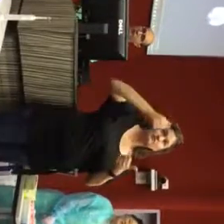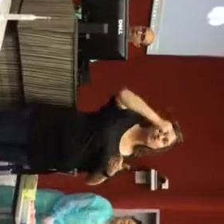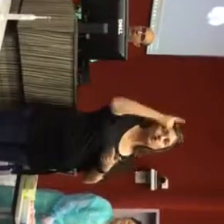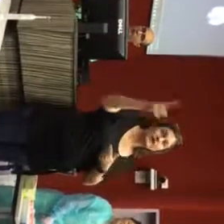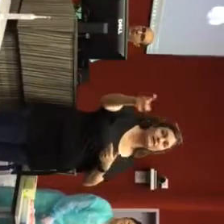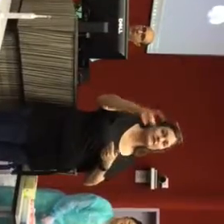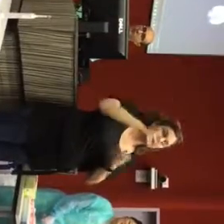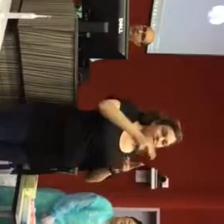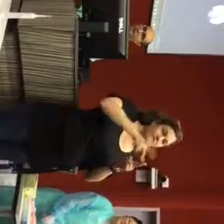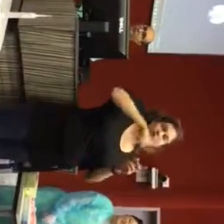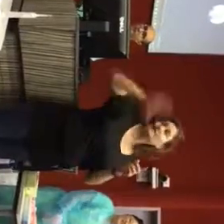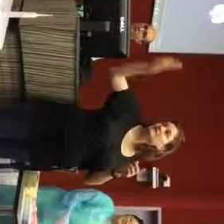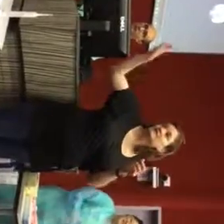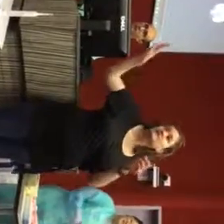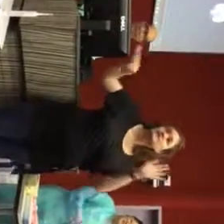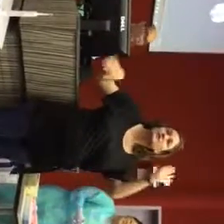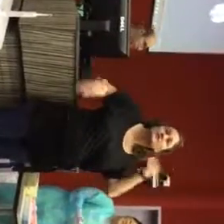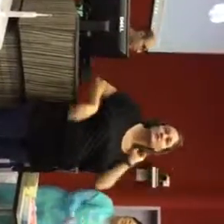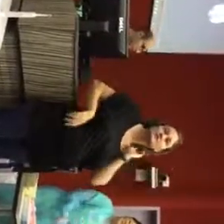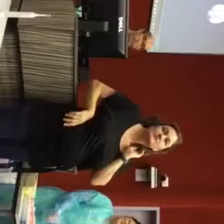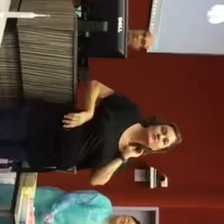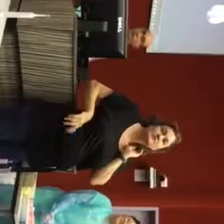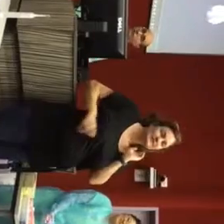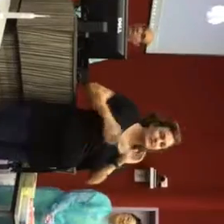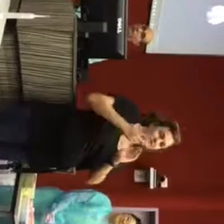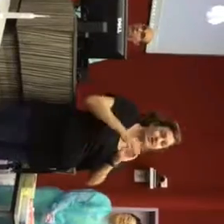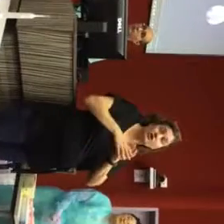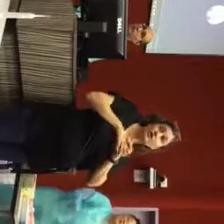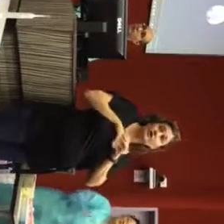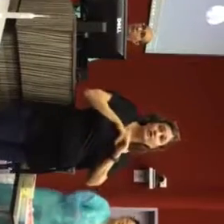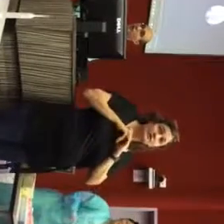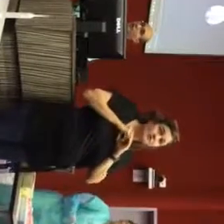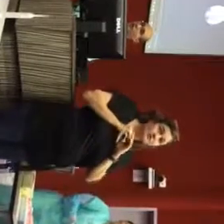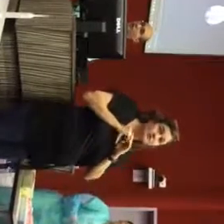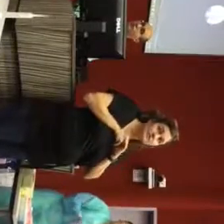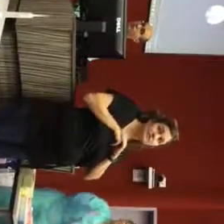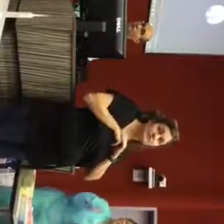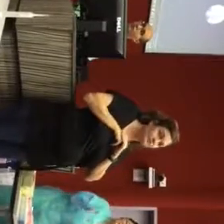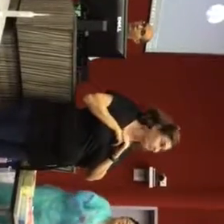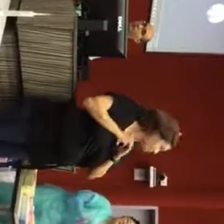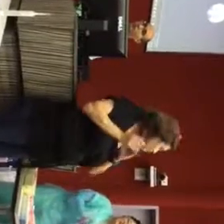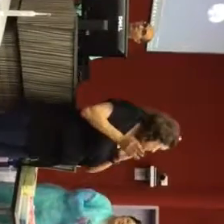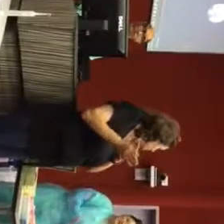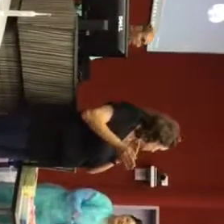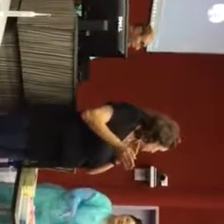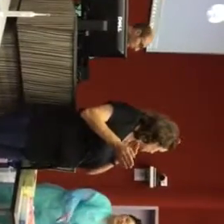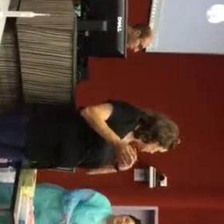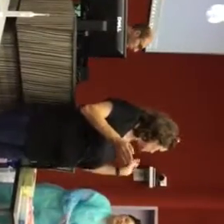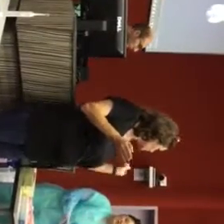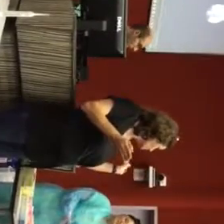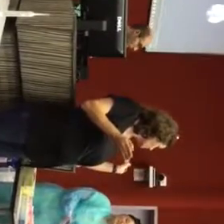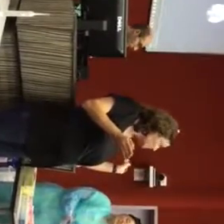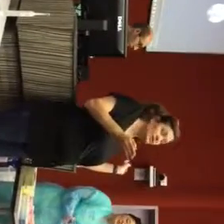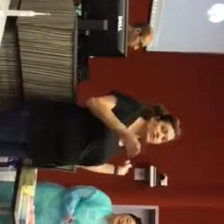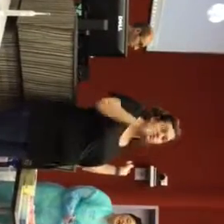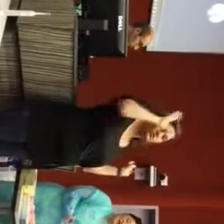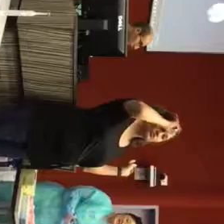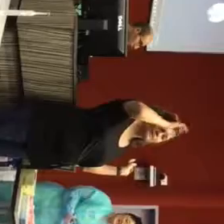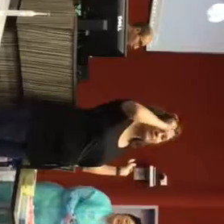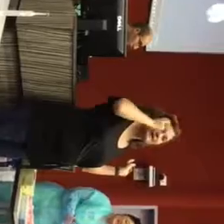your clients when you're going out there. And do you do, oh, sorry. No, you're sorry. Oh, You have to remember the denture appointment,